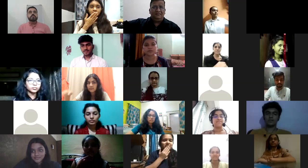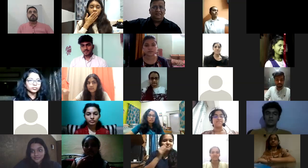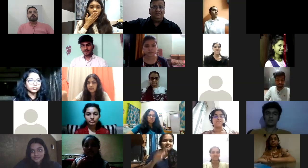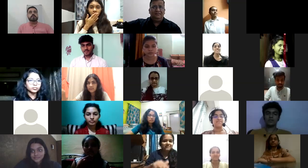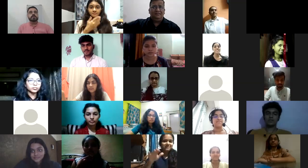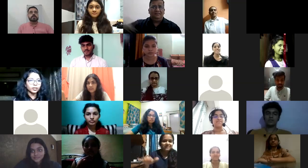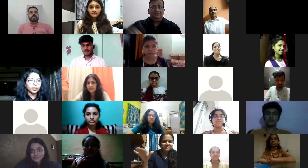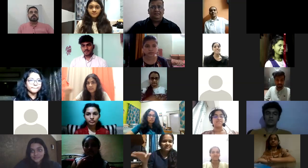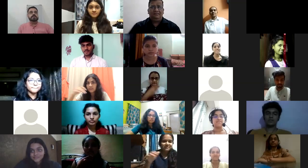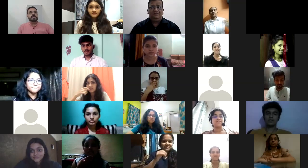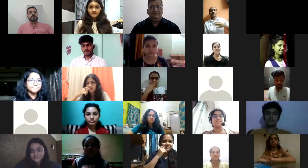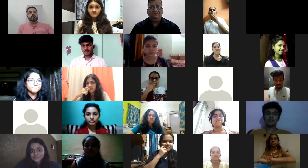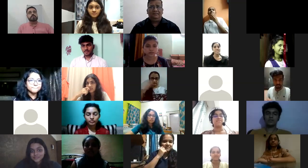school, SCHO, school.